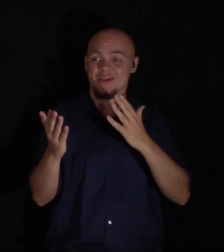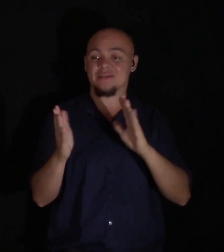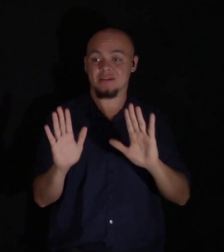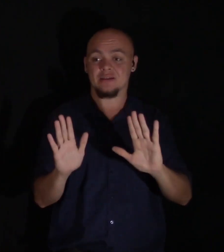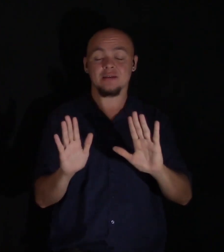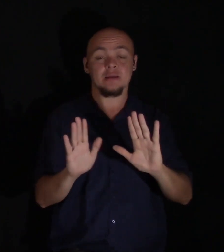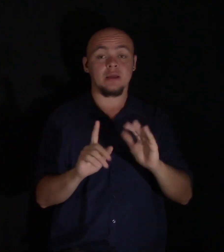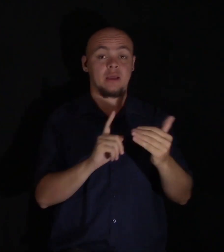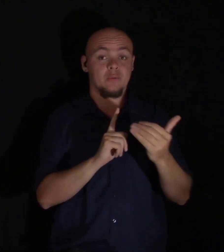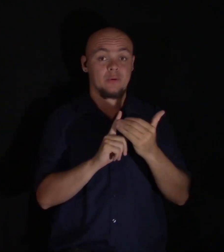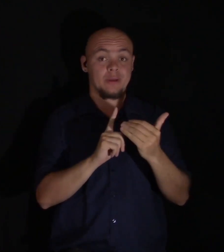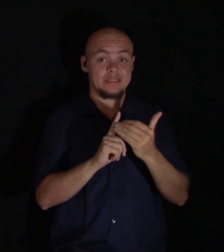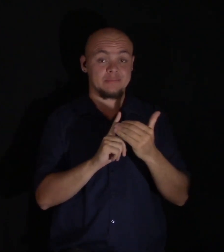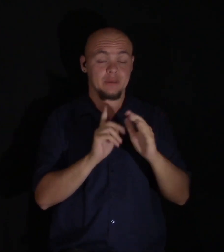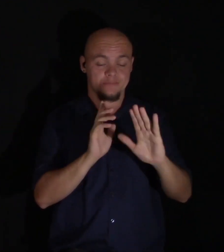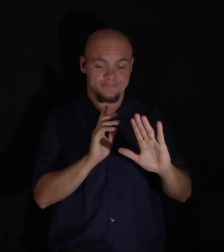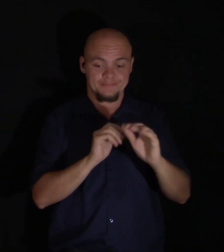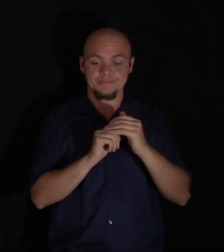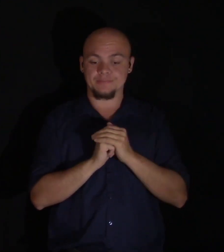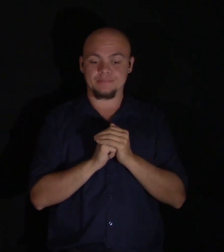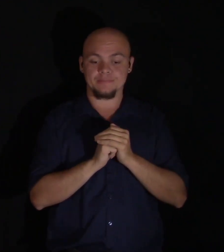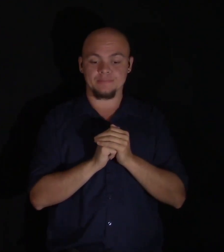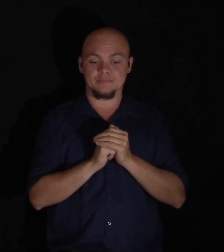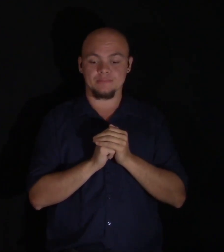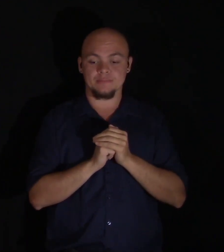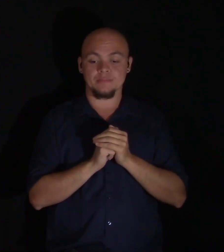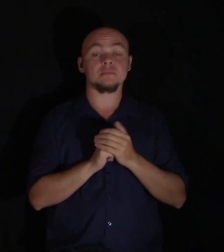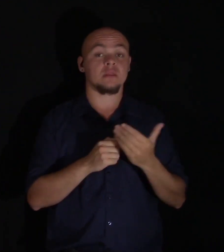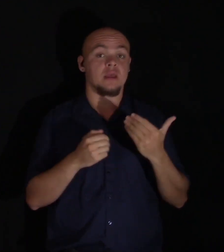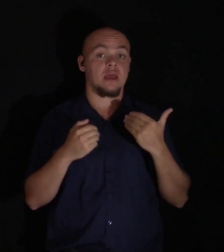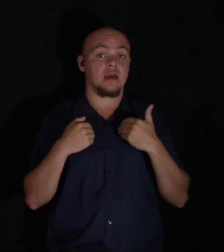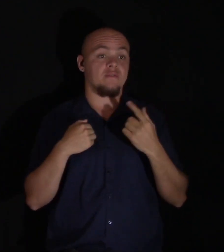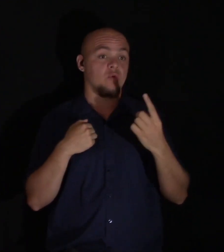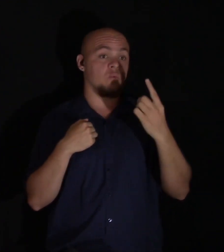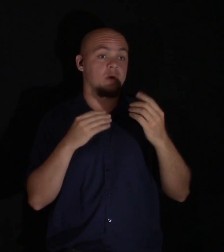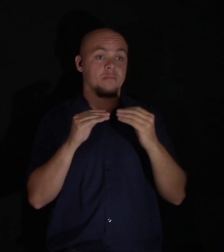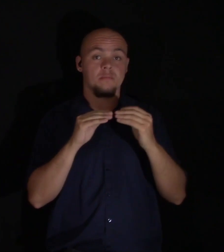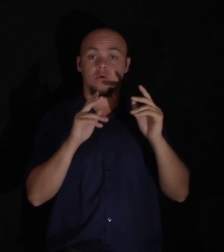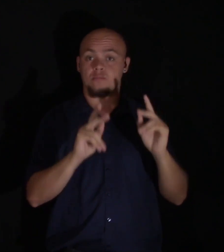Which reminds me, I actually have one more person to forgive.